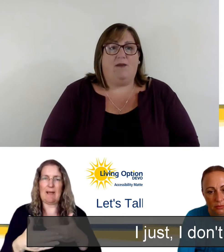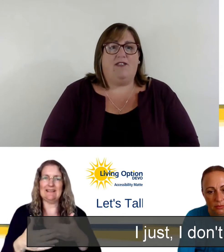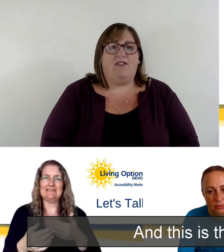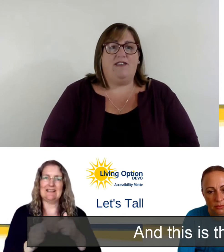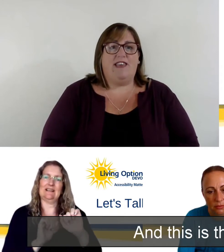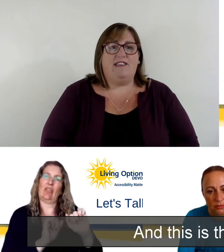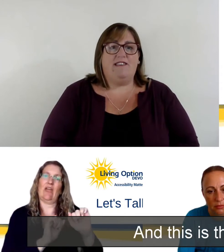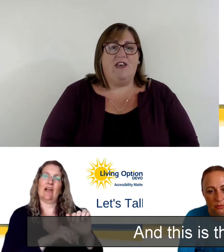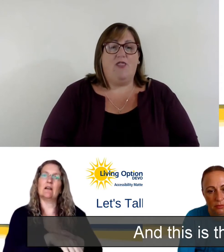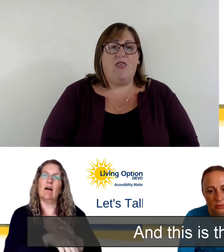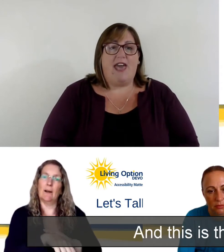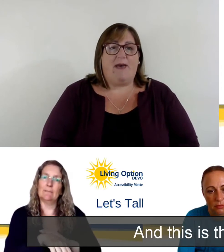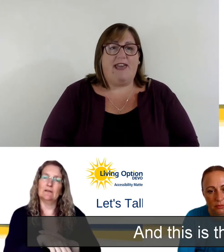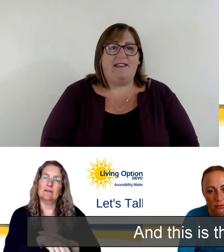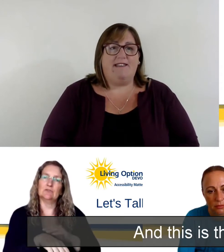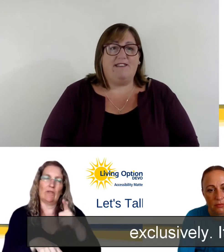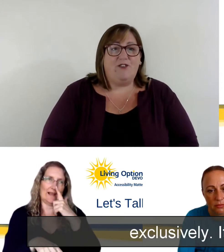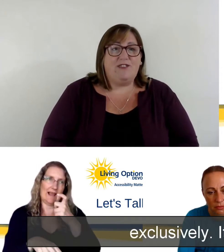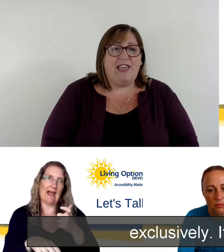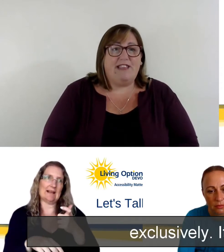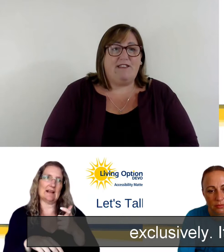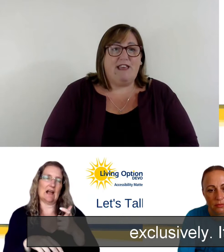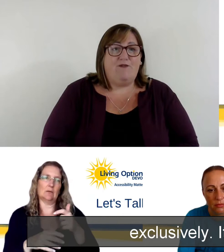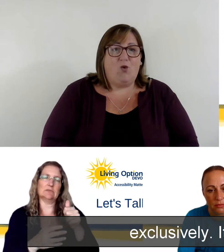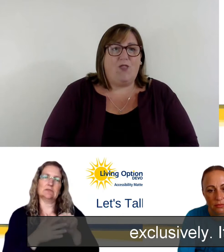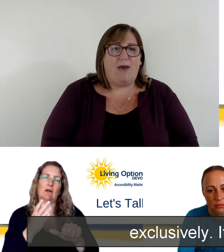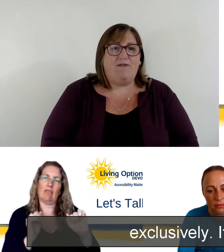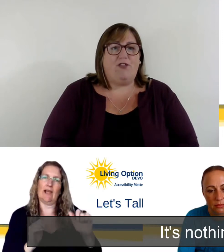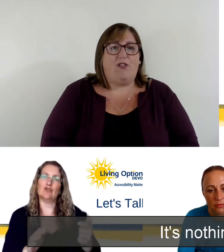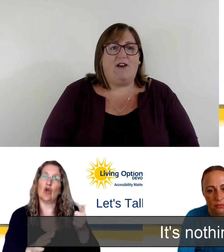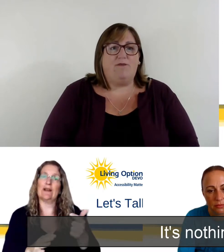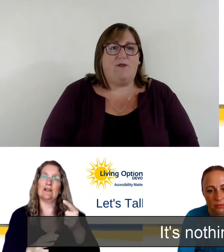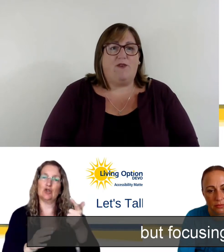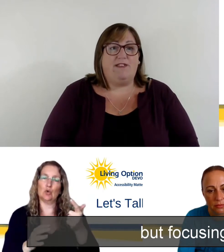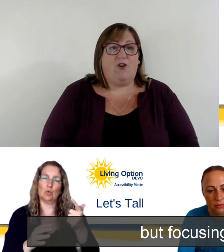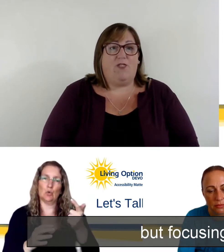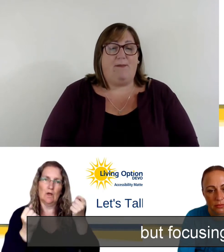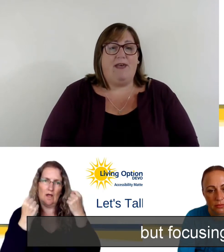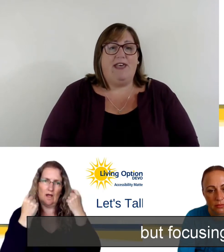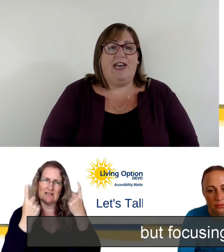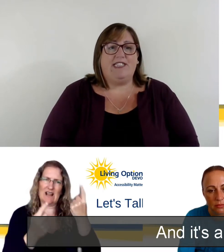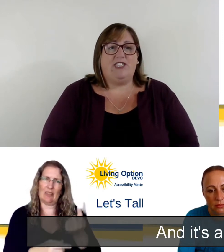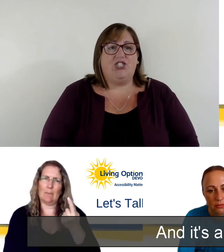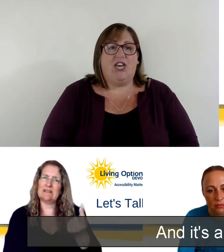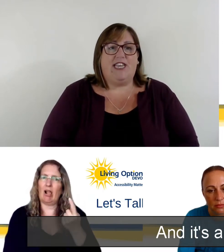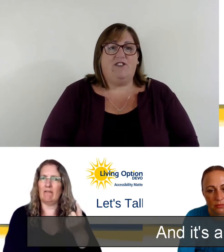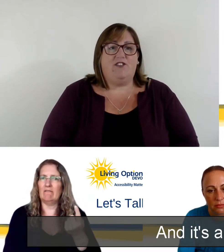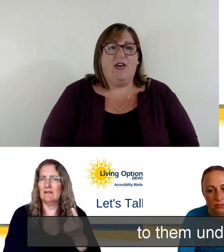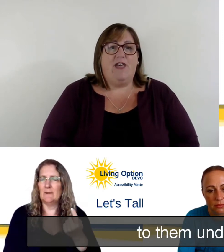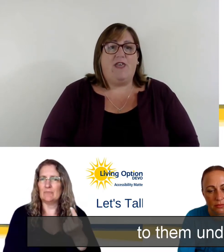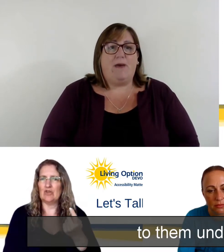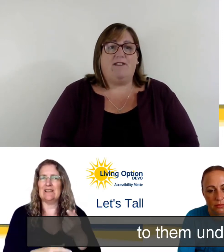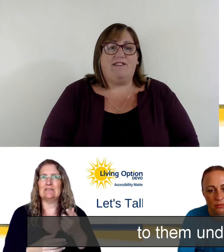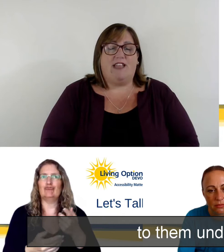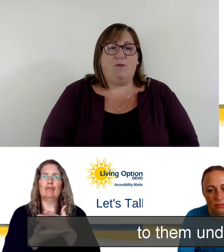have time." And this is their space exclusively. It's for them. It's for nothing else but focusing on them. And it's a journey